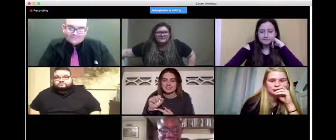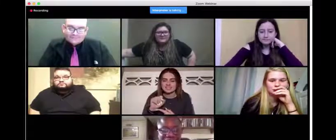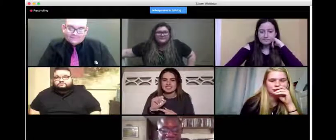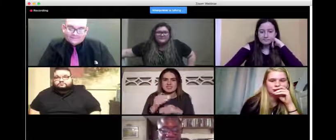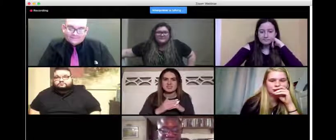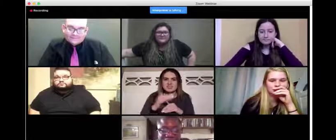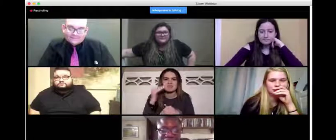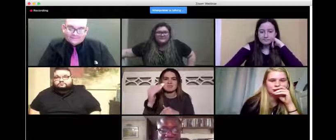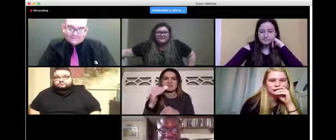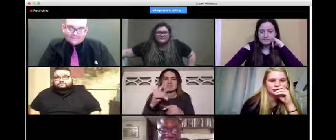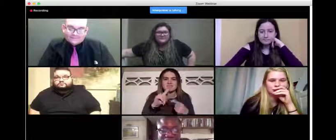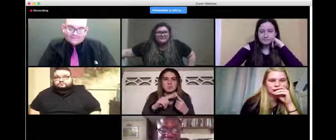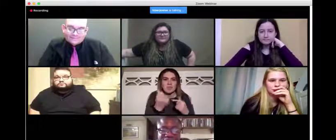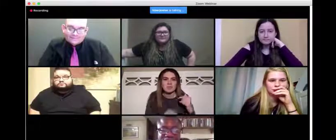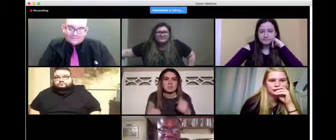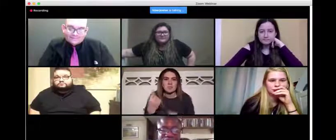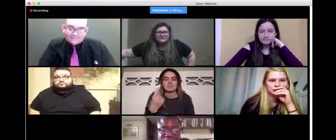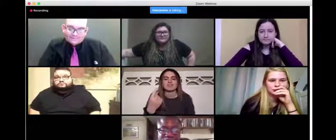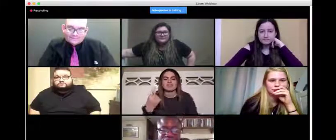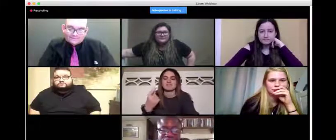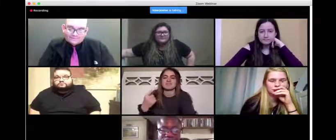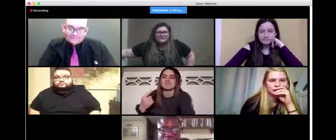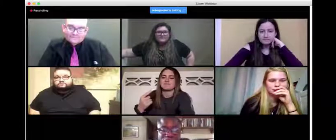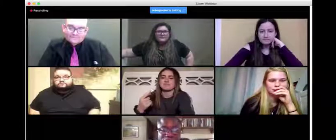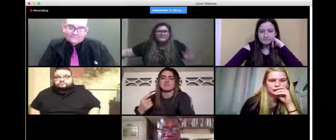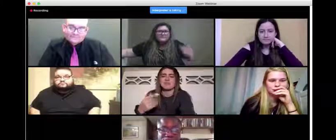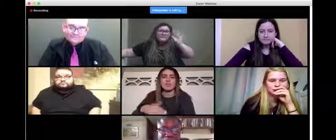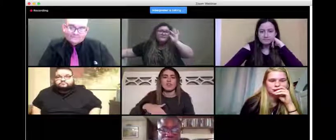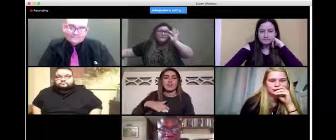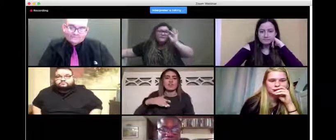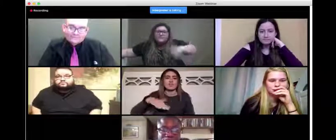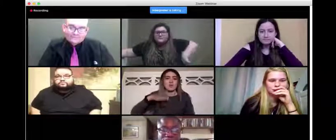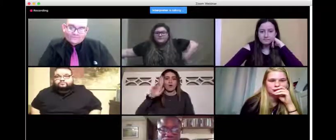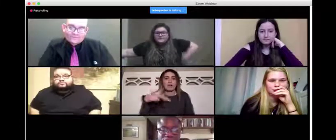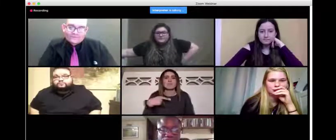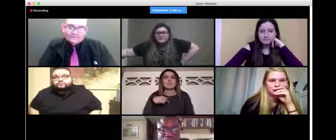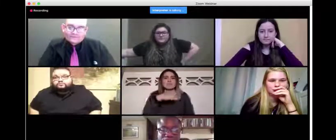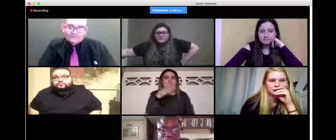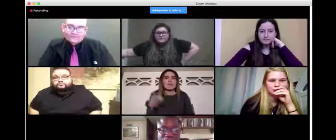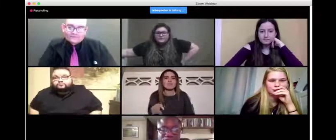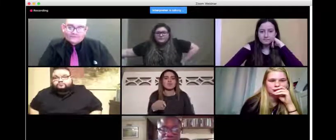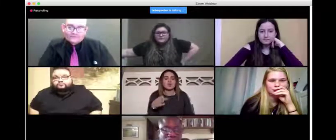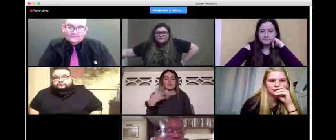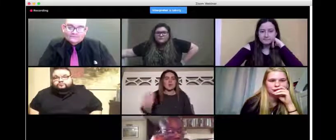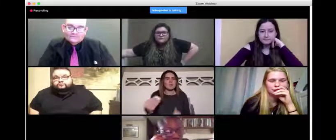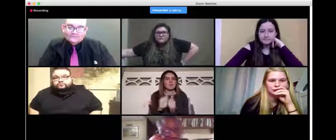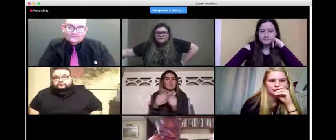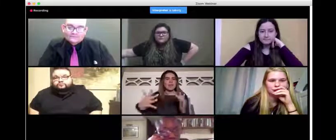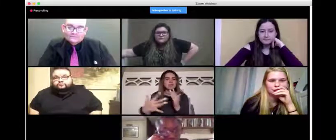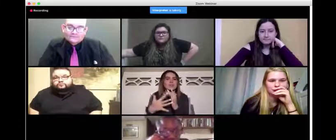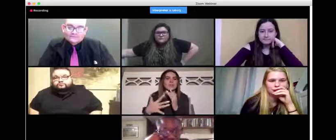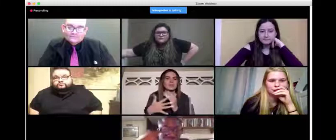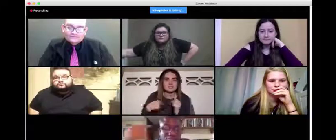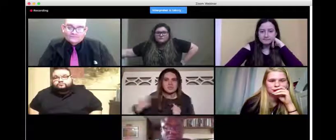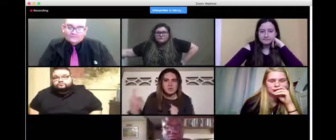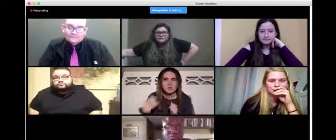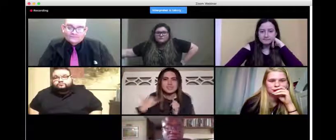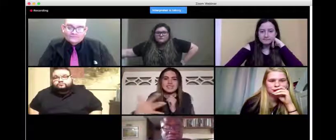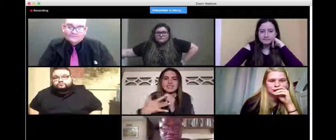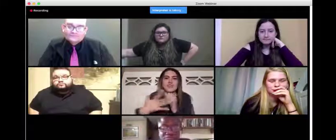Growing up, I never went out without technology. I always had my technology involved in my life. So bullying, on technology